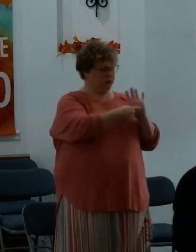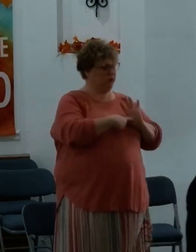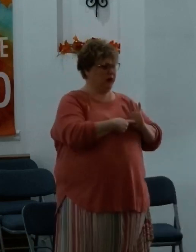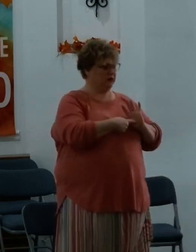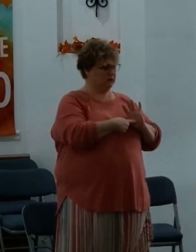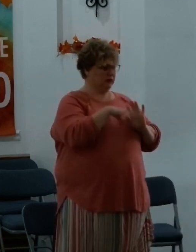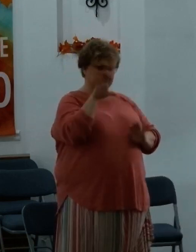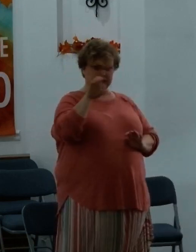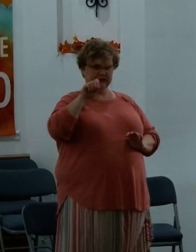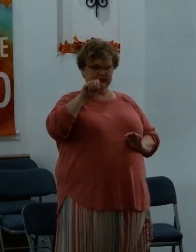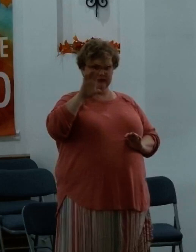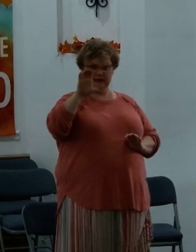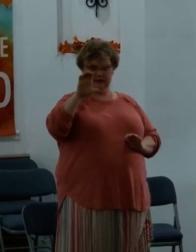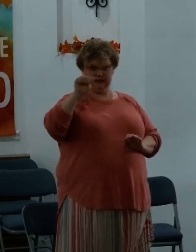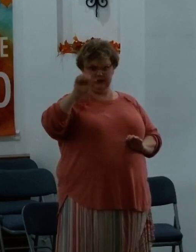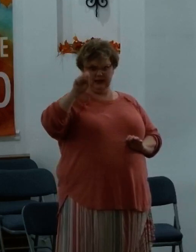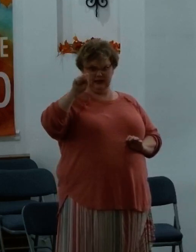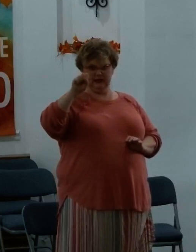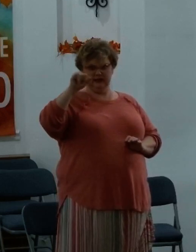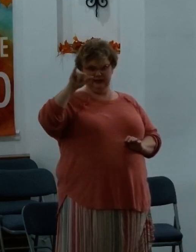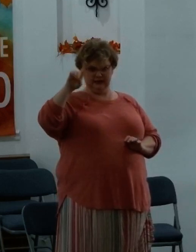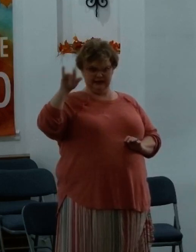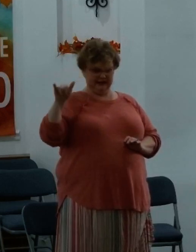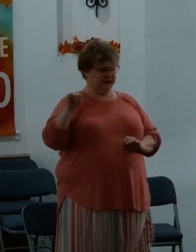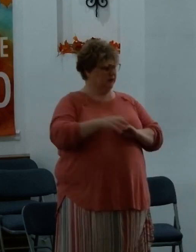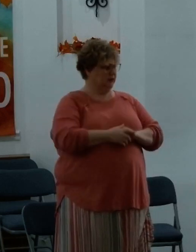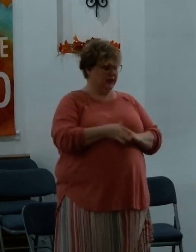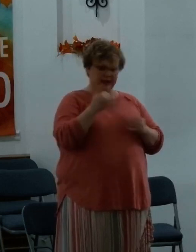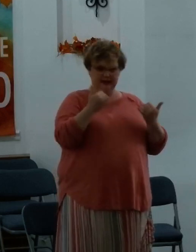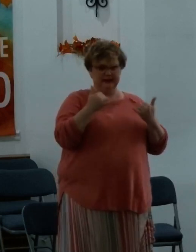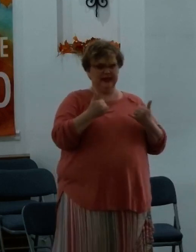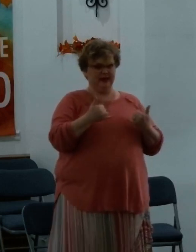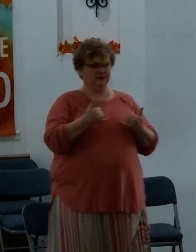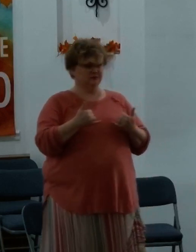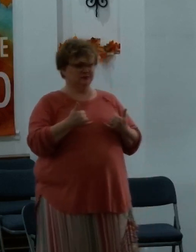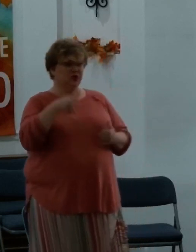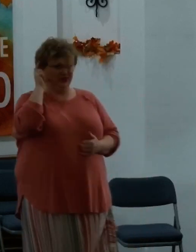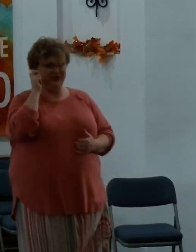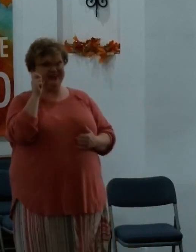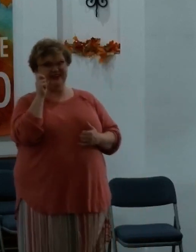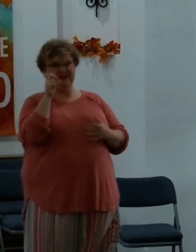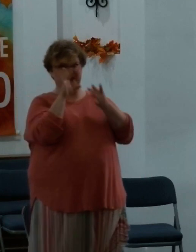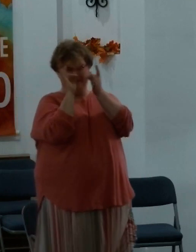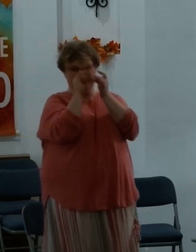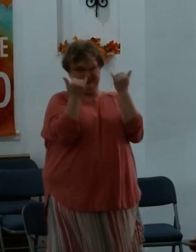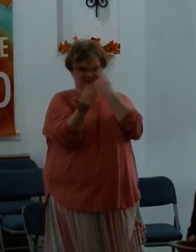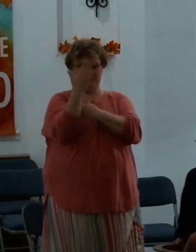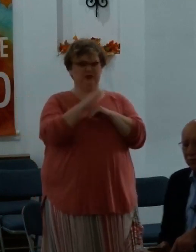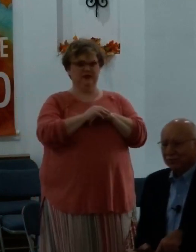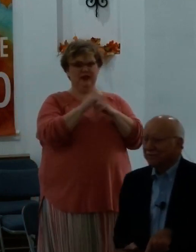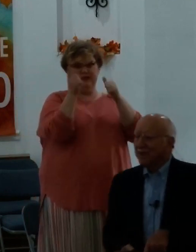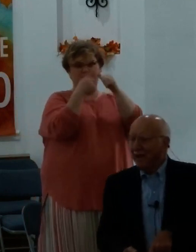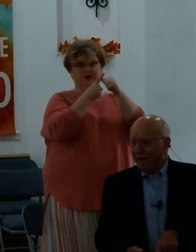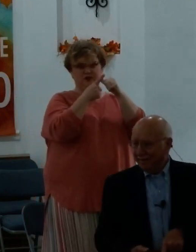now, Cassidy, this is something. Put it in the plate. Now, this is what you're going to hear in the sermon this morning. The first dime was